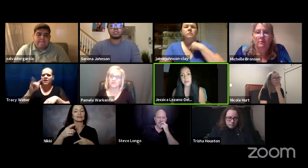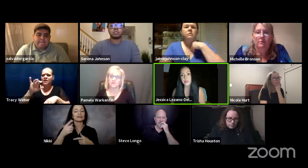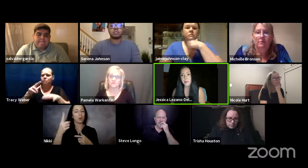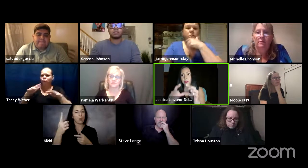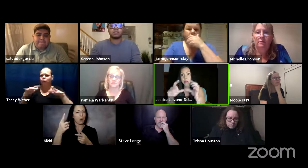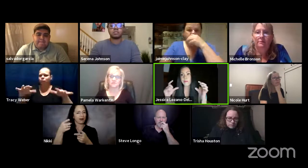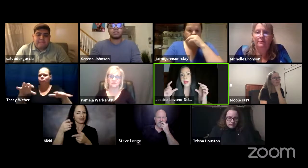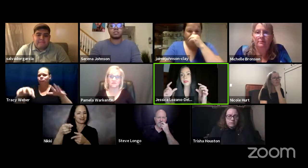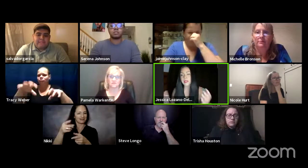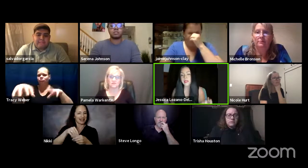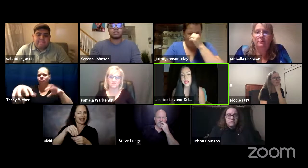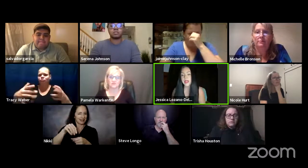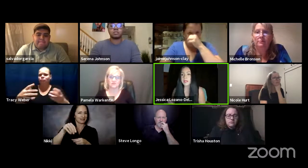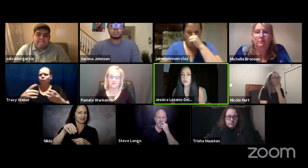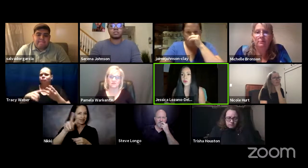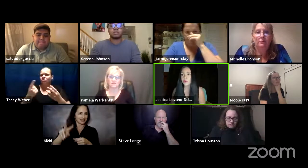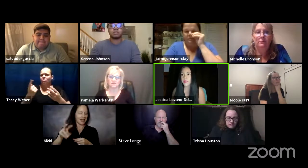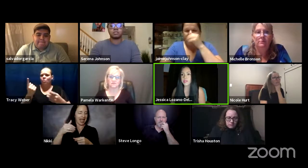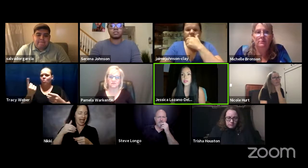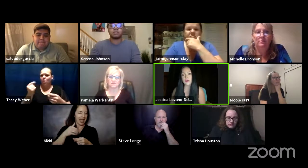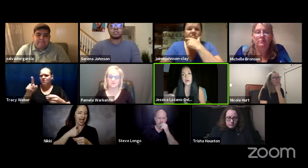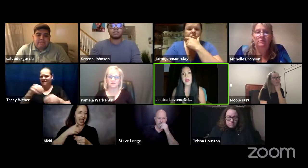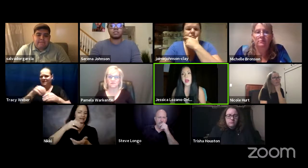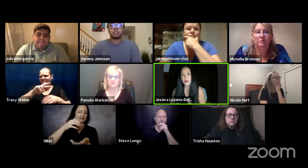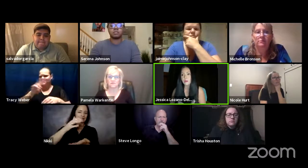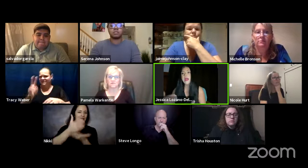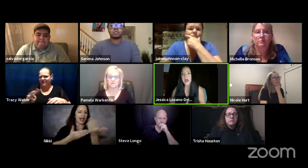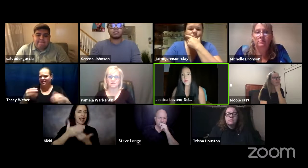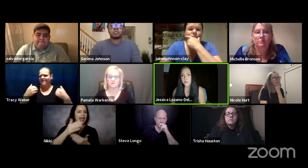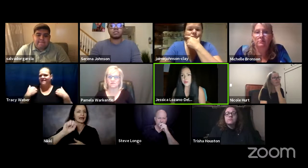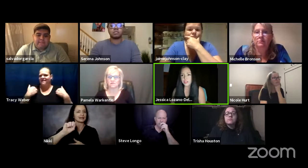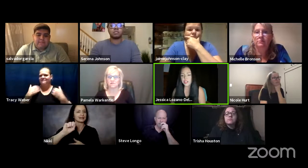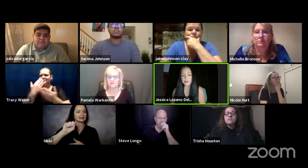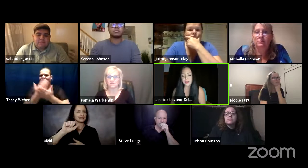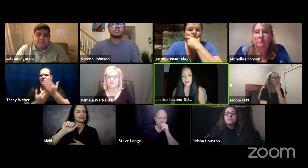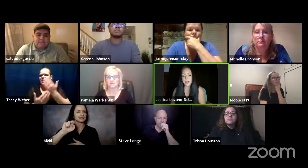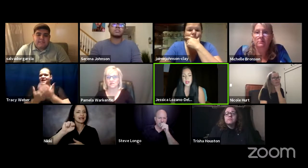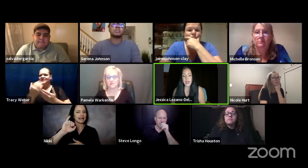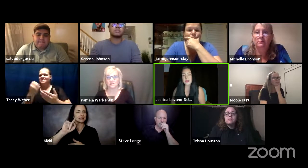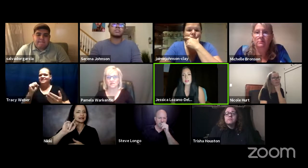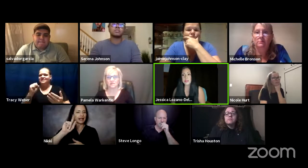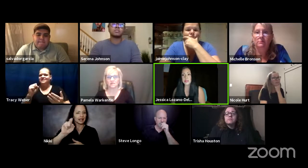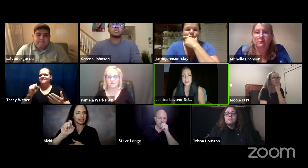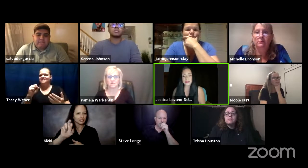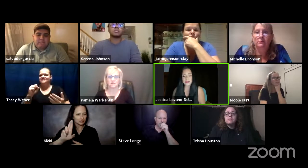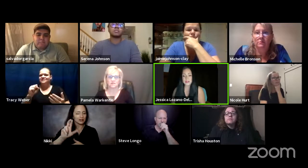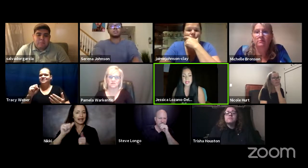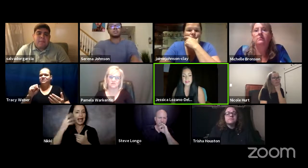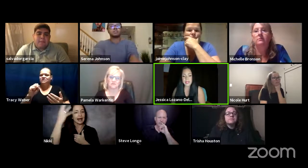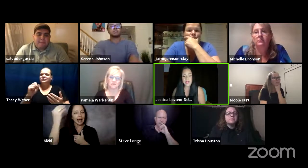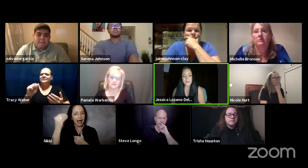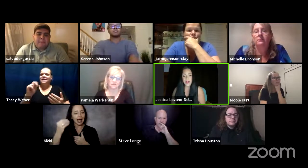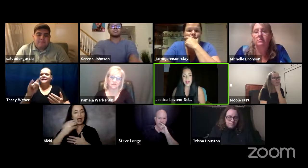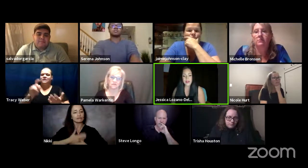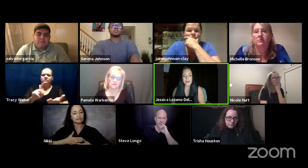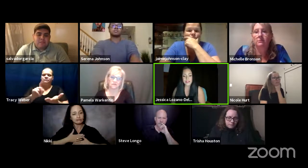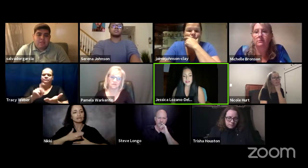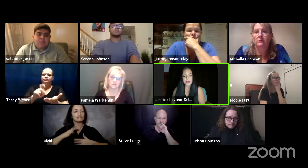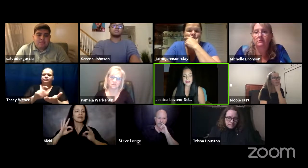enforce wearing your mask. And that's a great way to go out, have fun with your children, and still stay safe. And they also